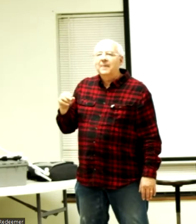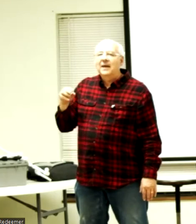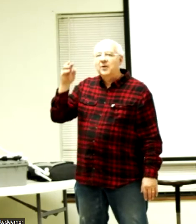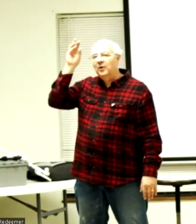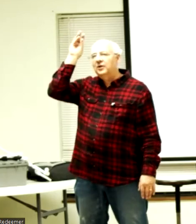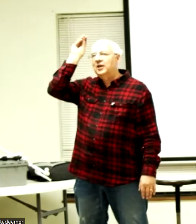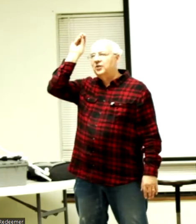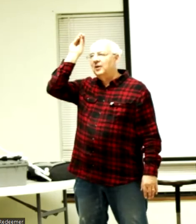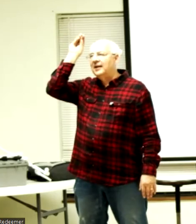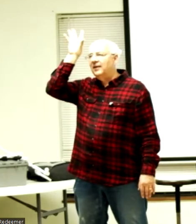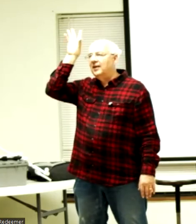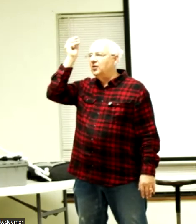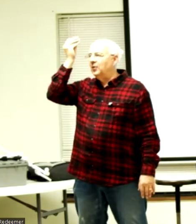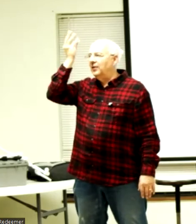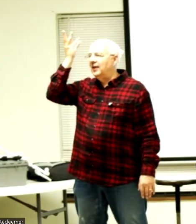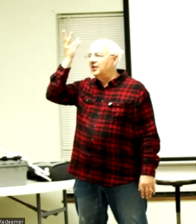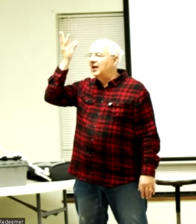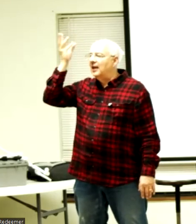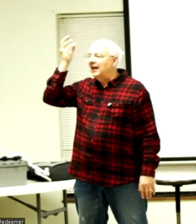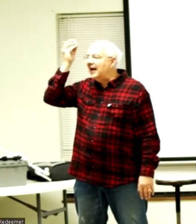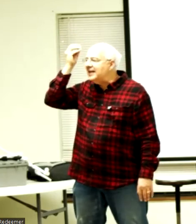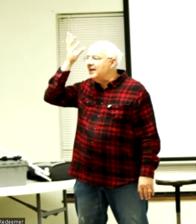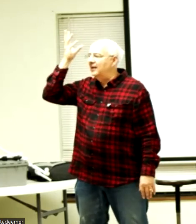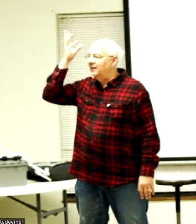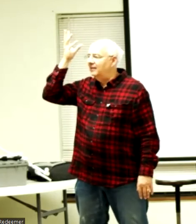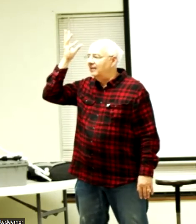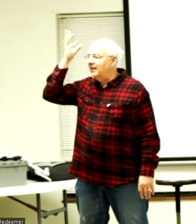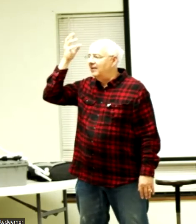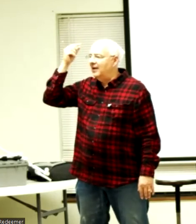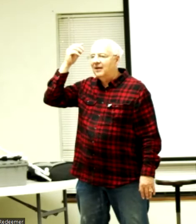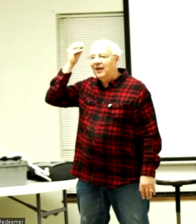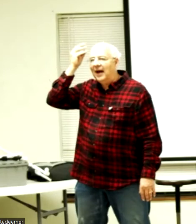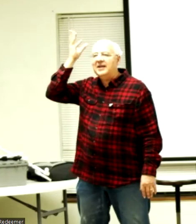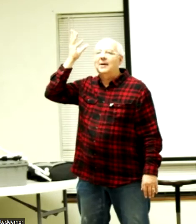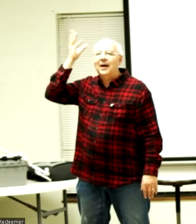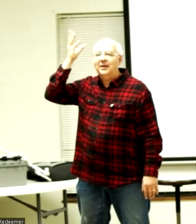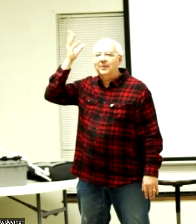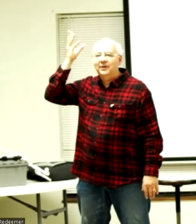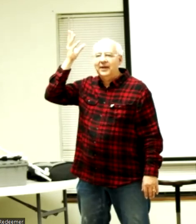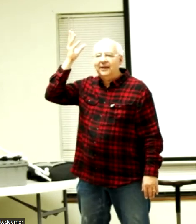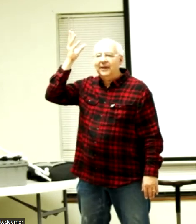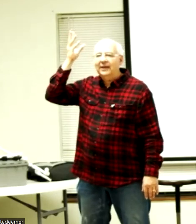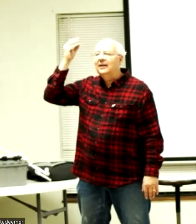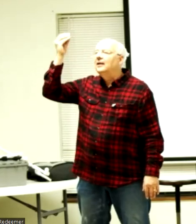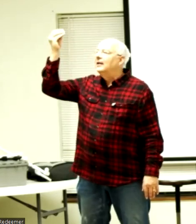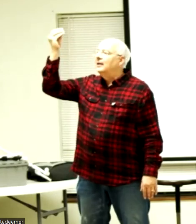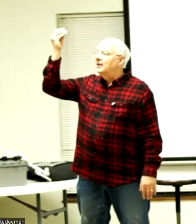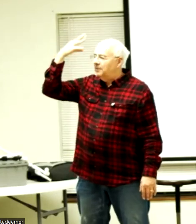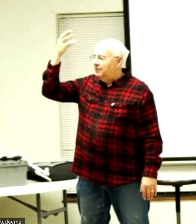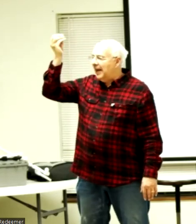if you were to just do like this or this, it's kind of like an idea. An idea popped up in your head, right?